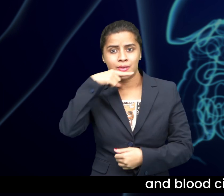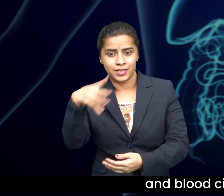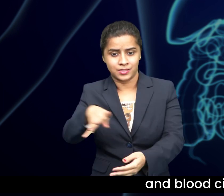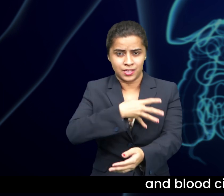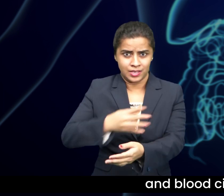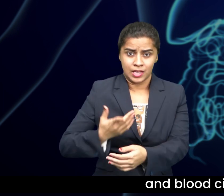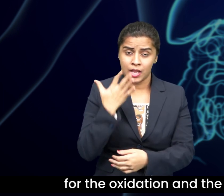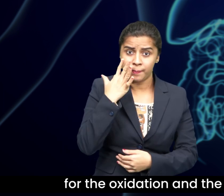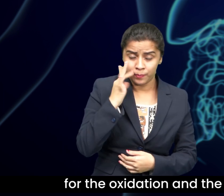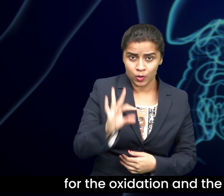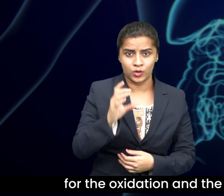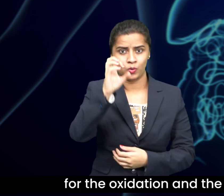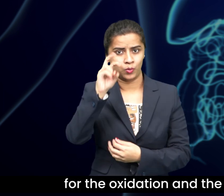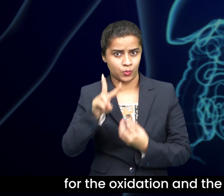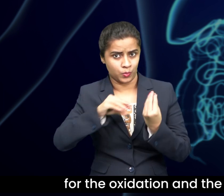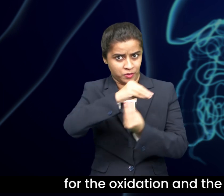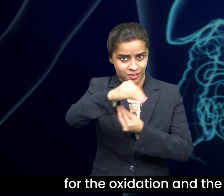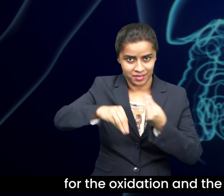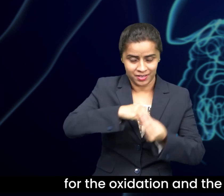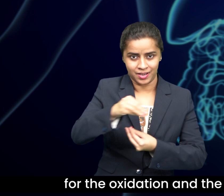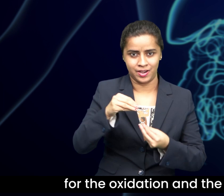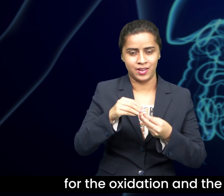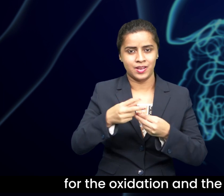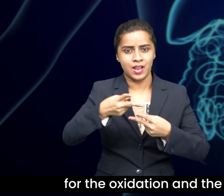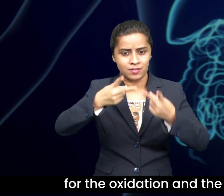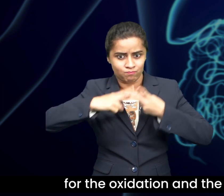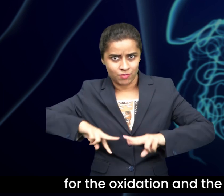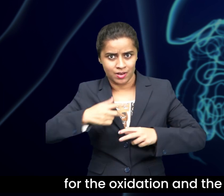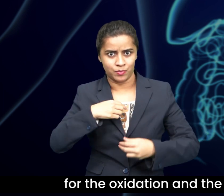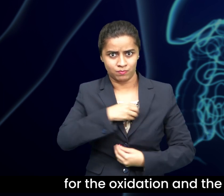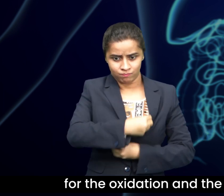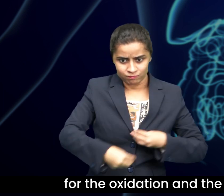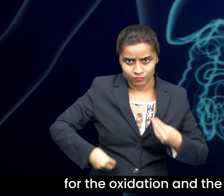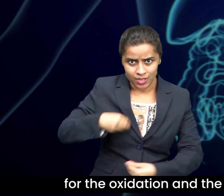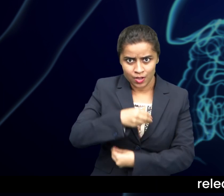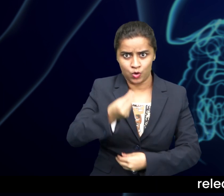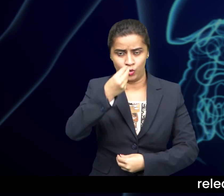is necessary for the oxidation and the transportation of food and